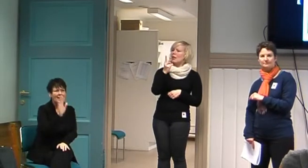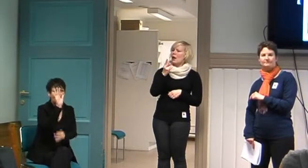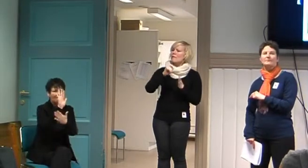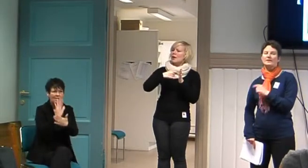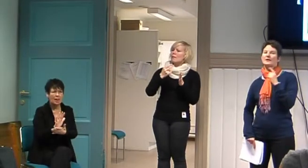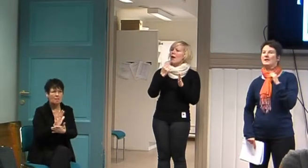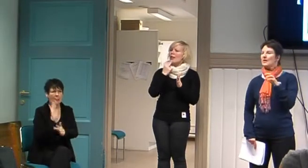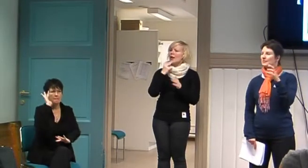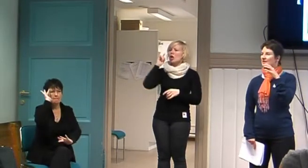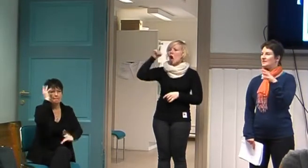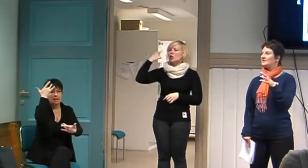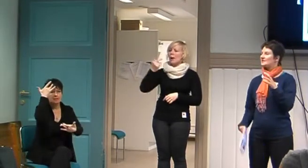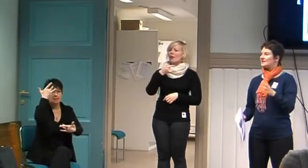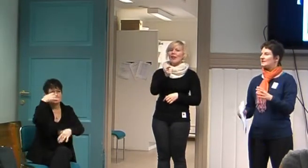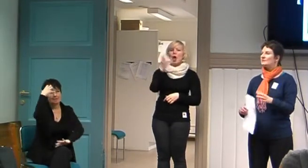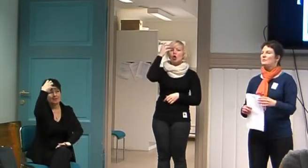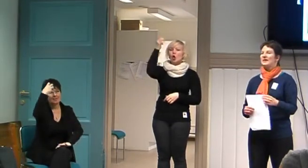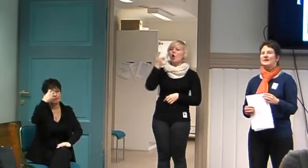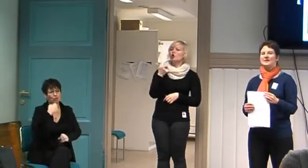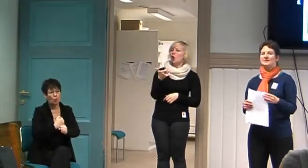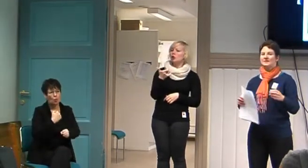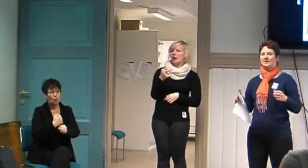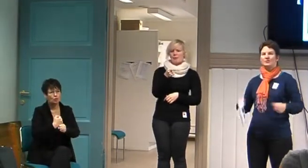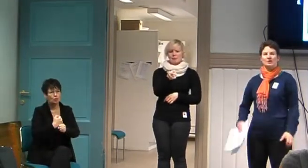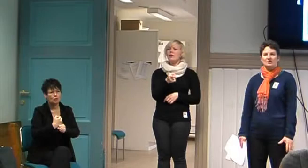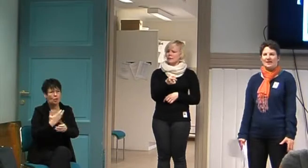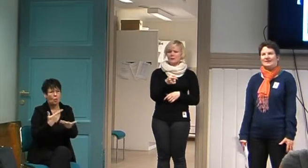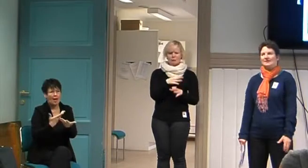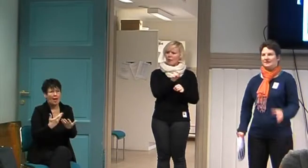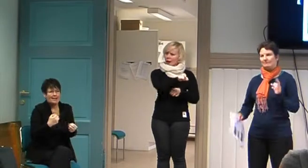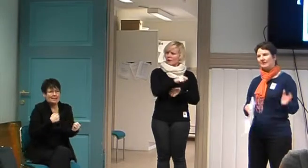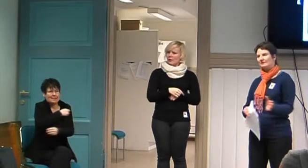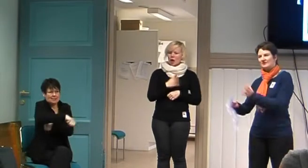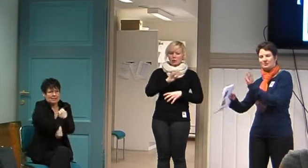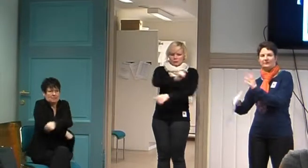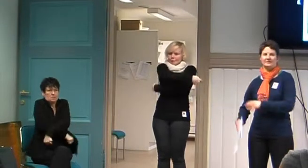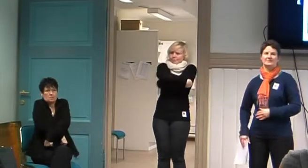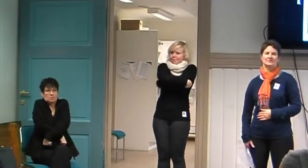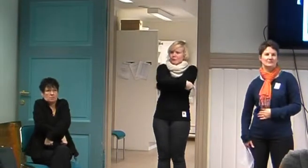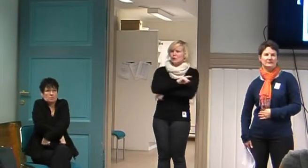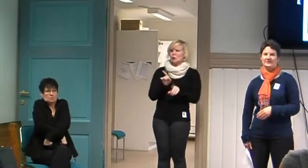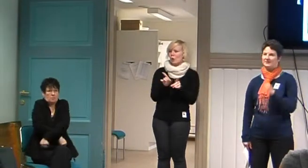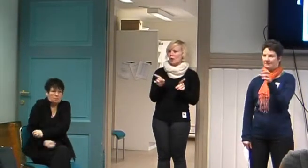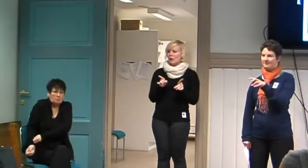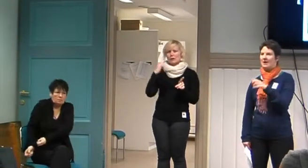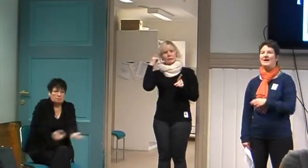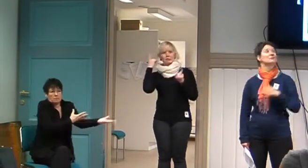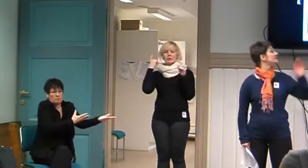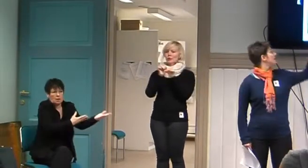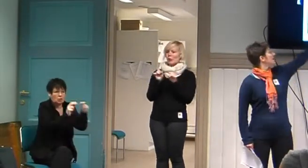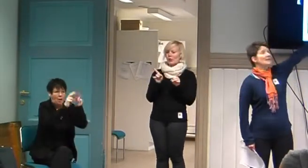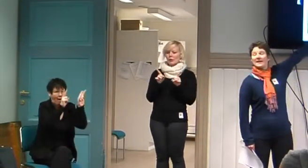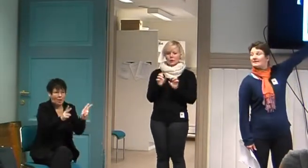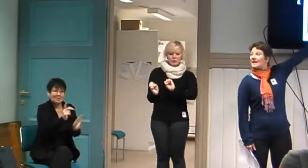George, the scenes where he is in a straitjacket and bundled off into a